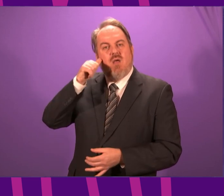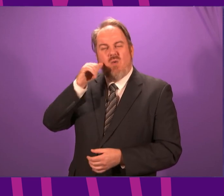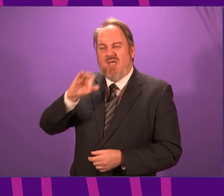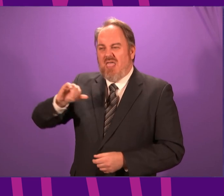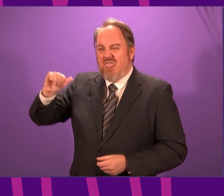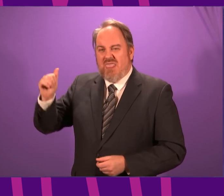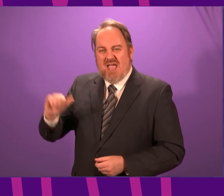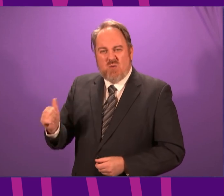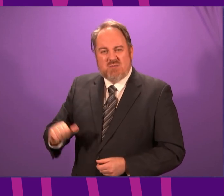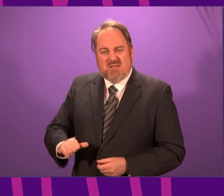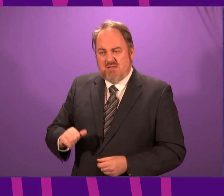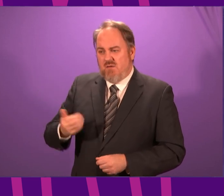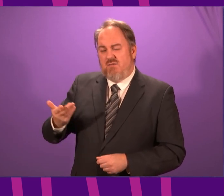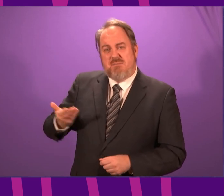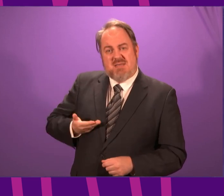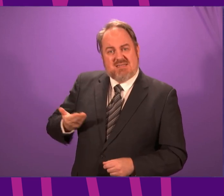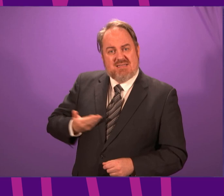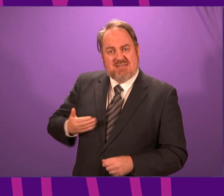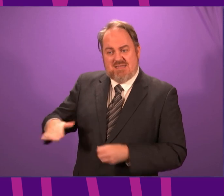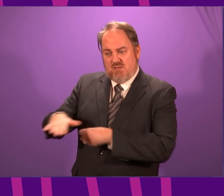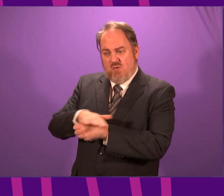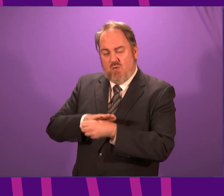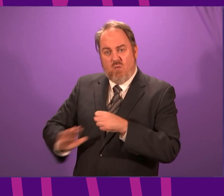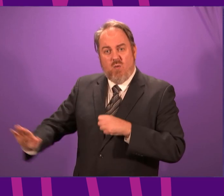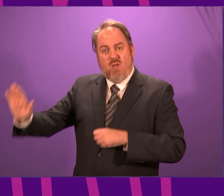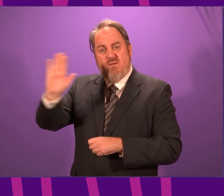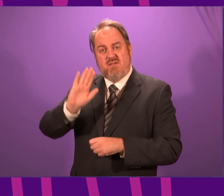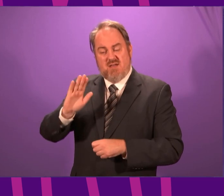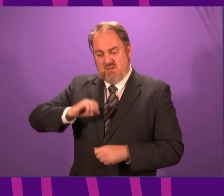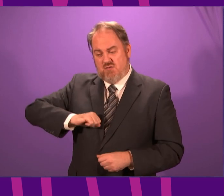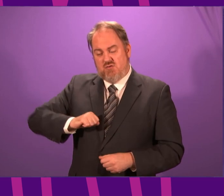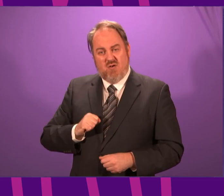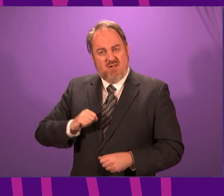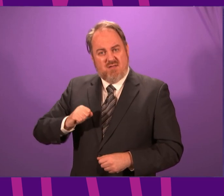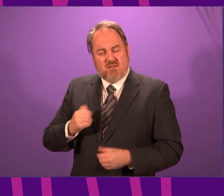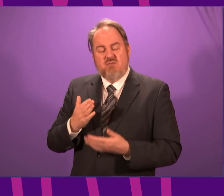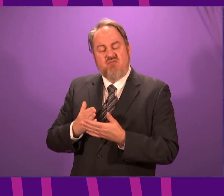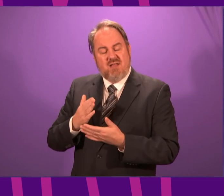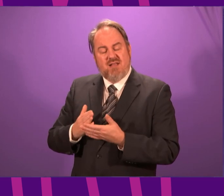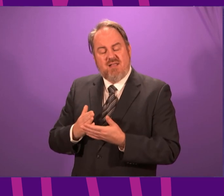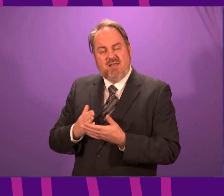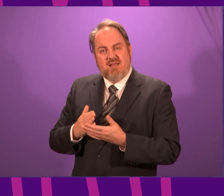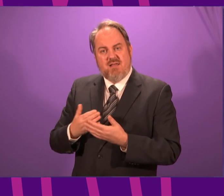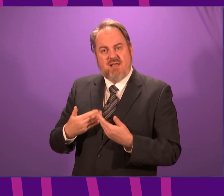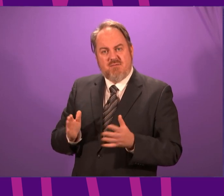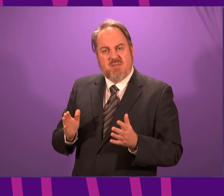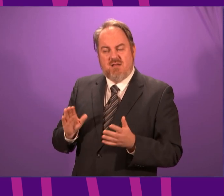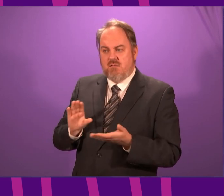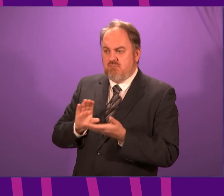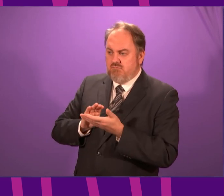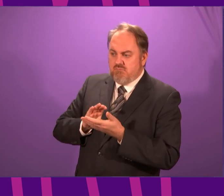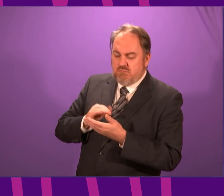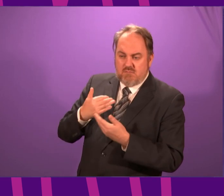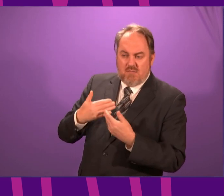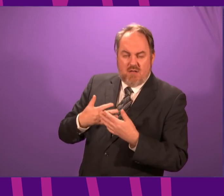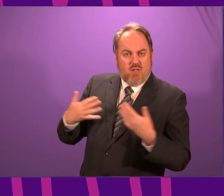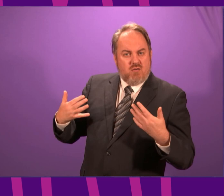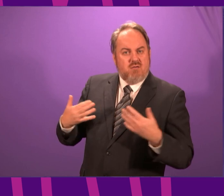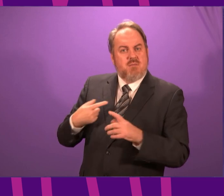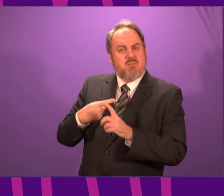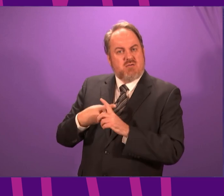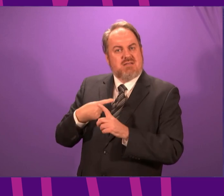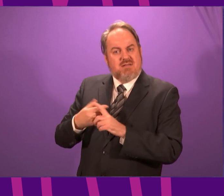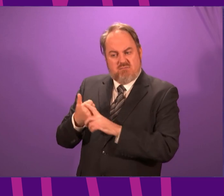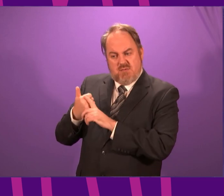Scottish businesses across Scotland have obviously had huge benefit from a lot of the